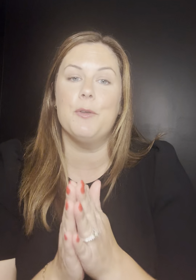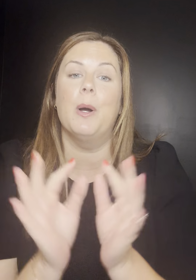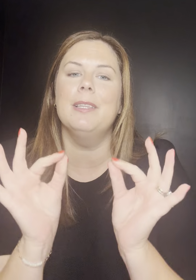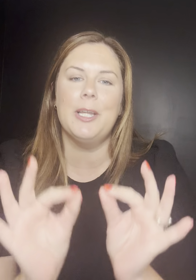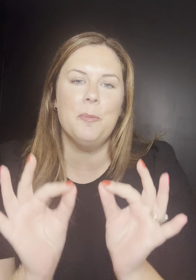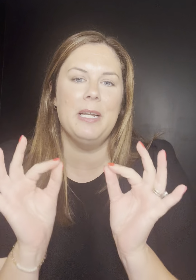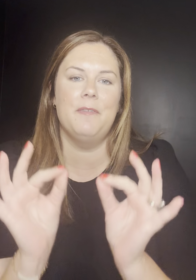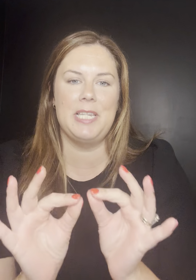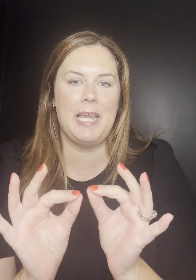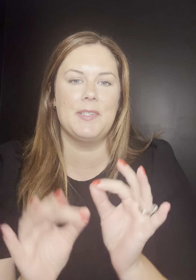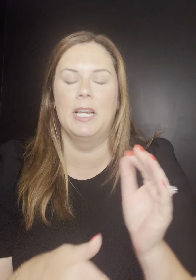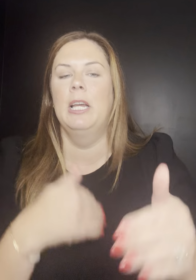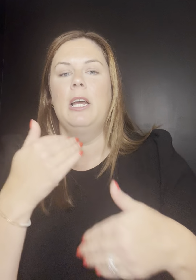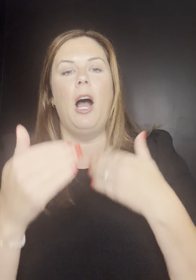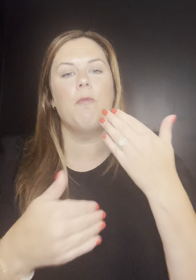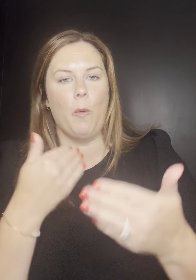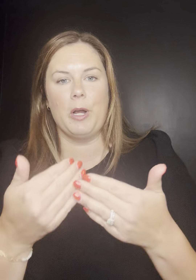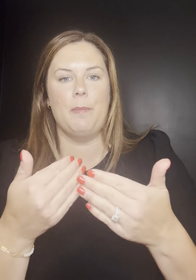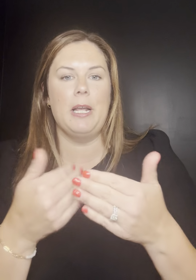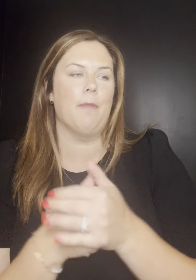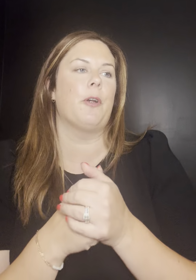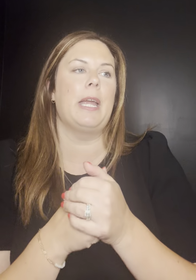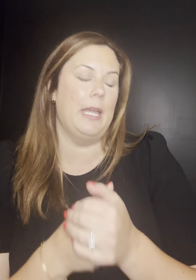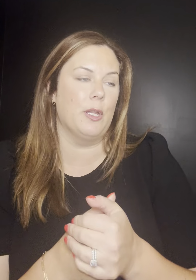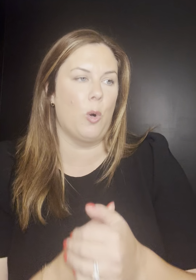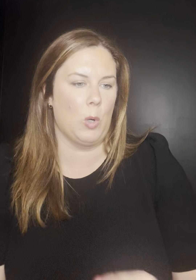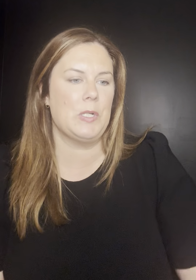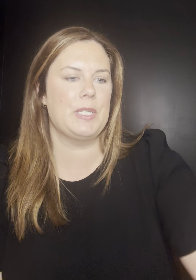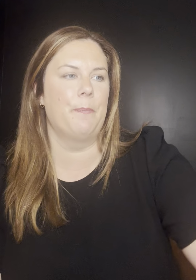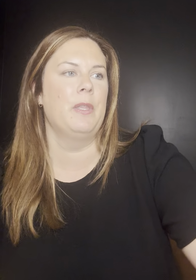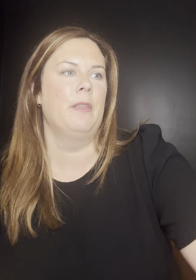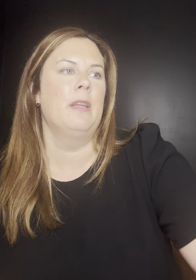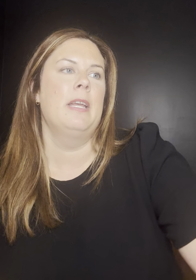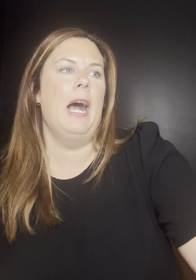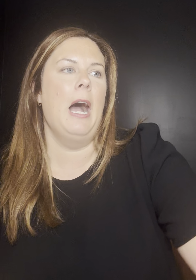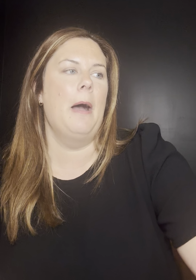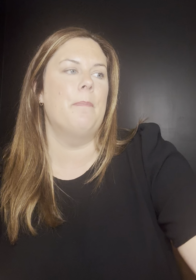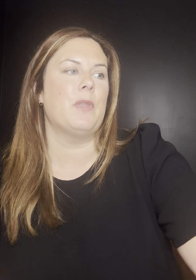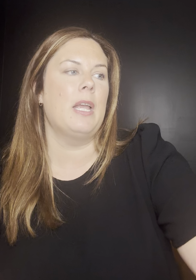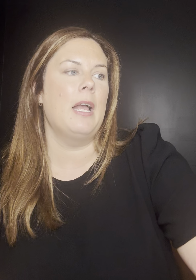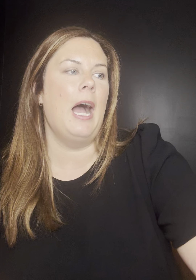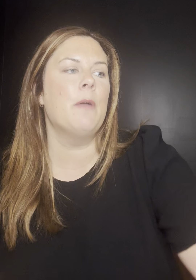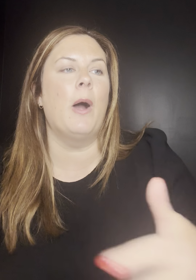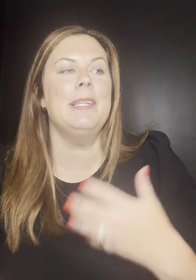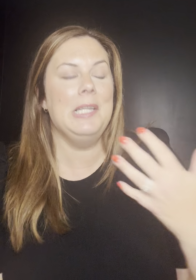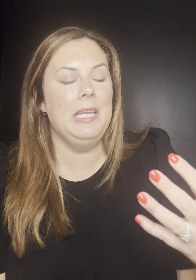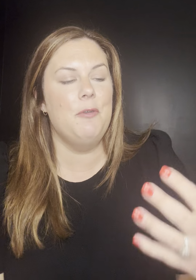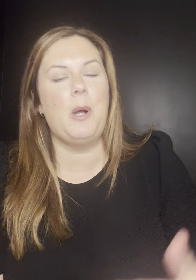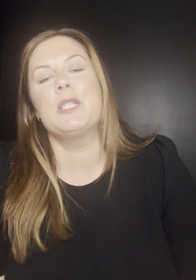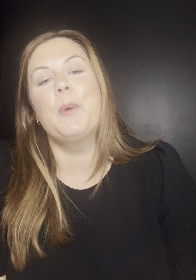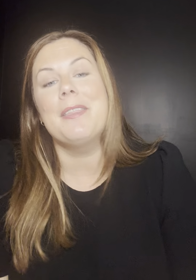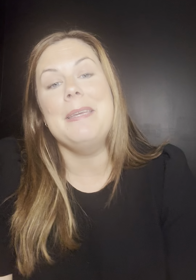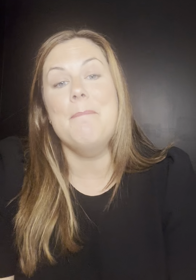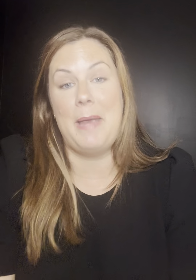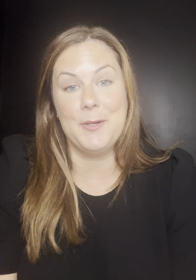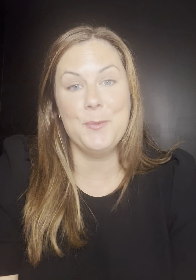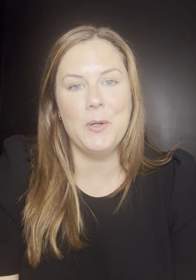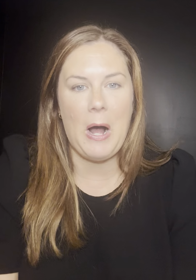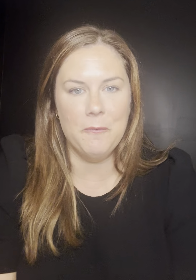a little bit of a taste of what we're going to be covering in the course. I wanted to leave you guys with the manual